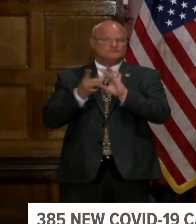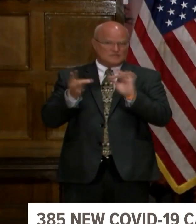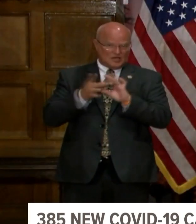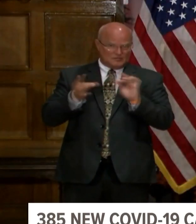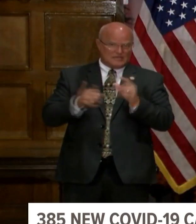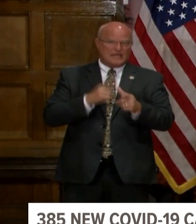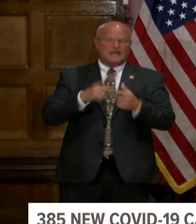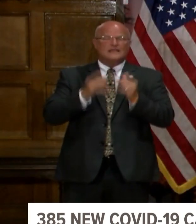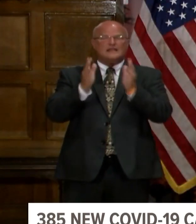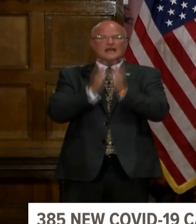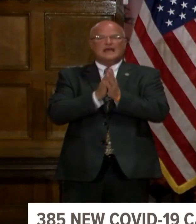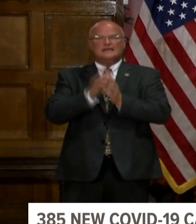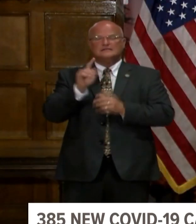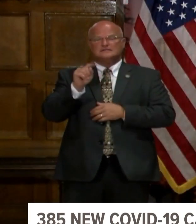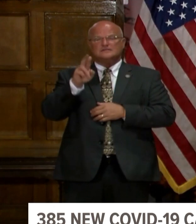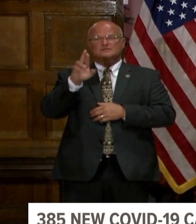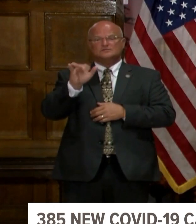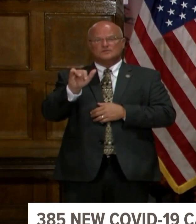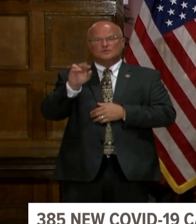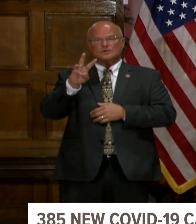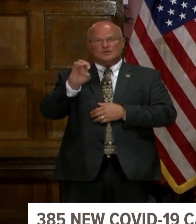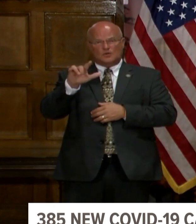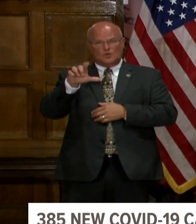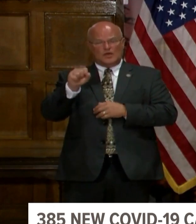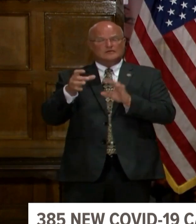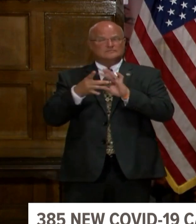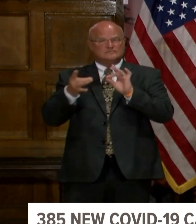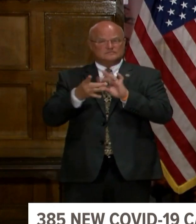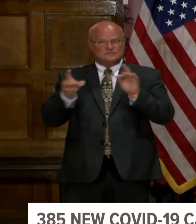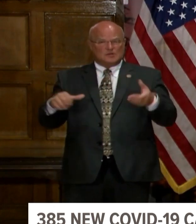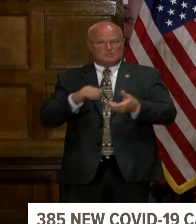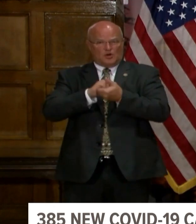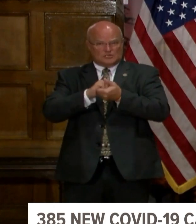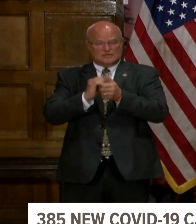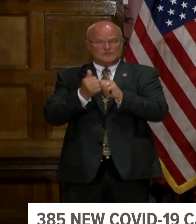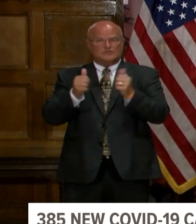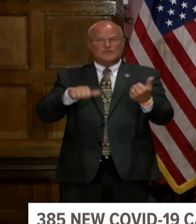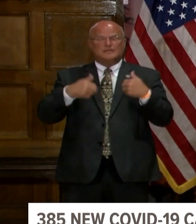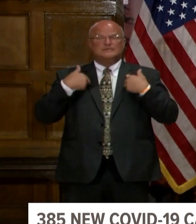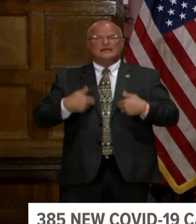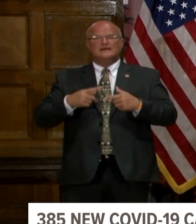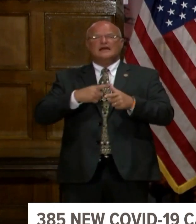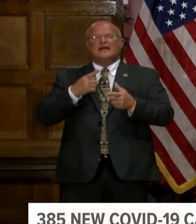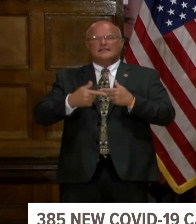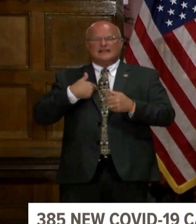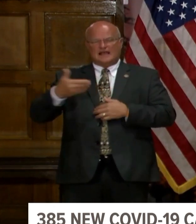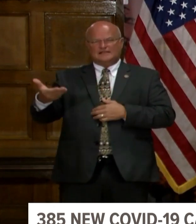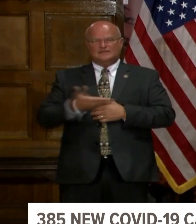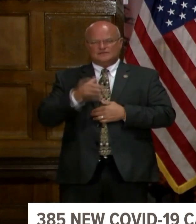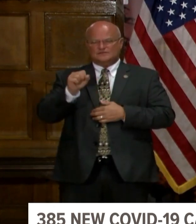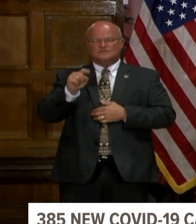comments, and then I'll ask Troy Wells to make a comment on this partnership, and then I'll introduce Stuart Walton.